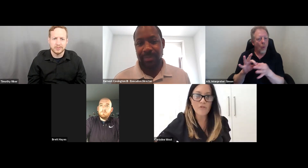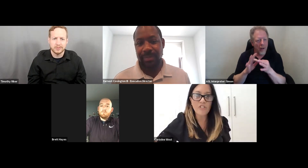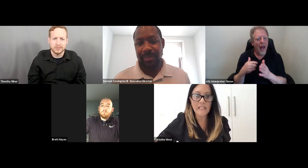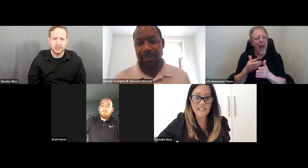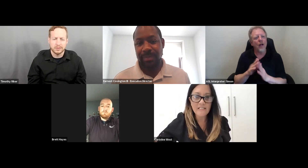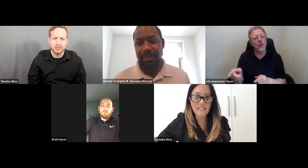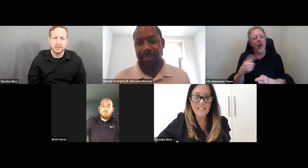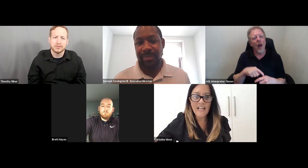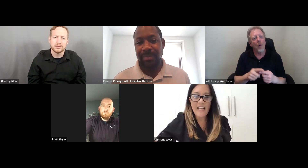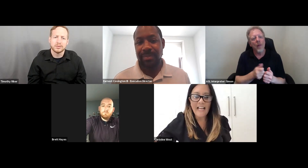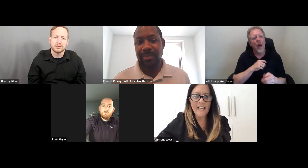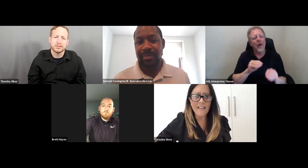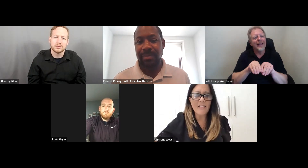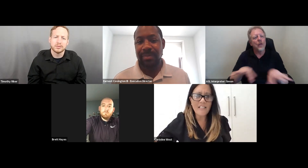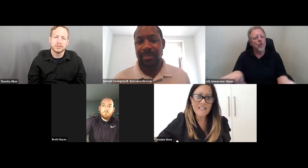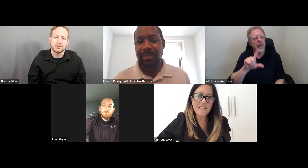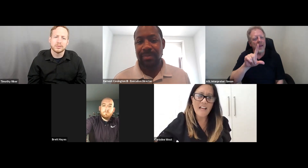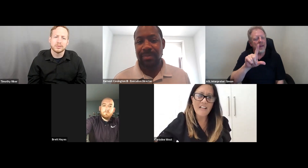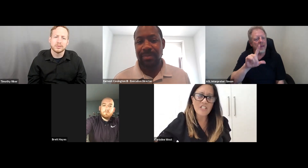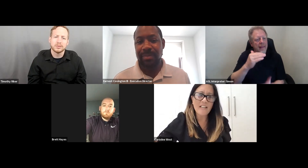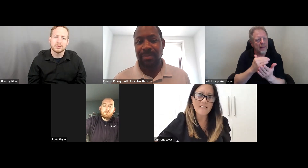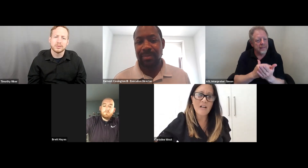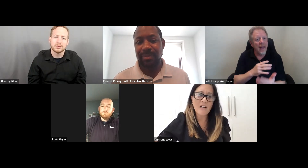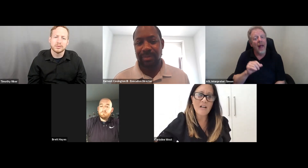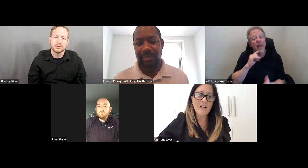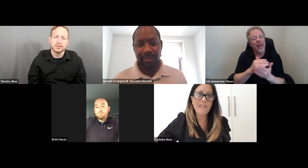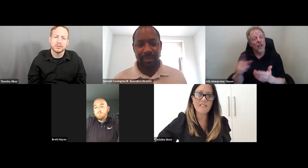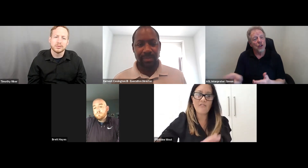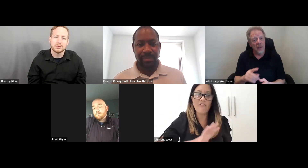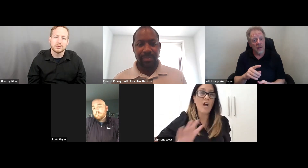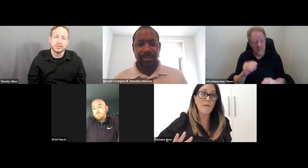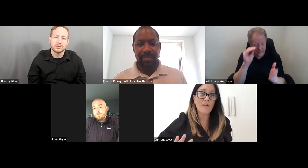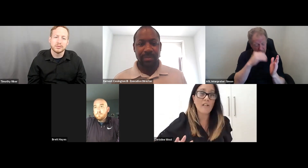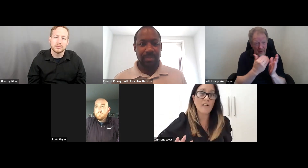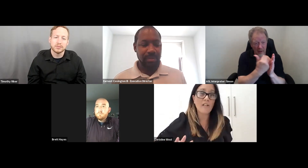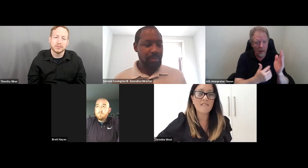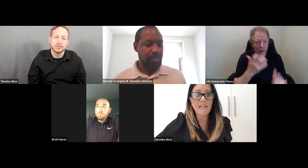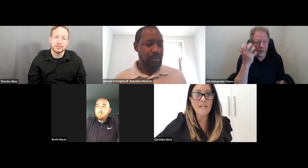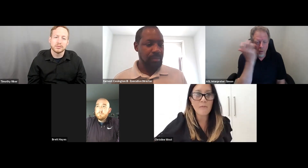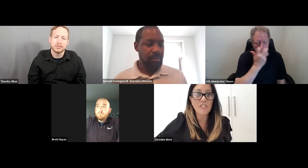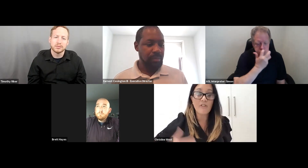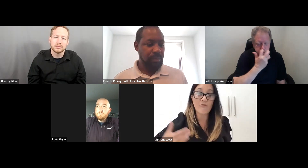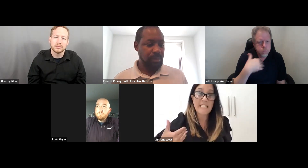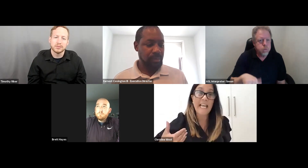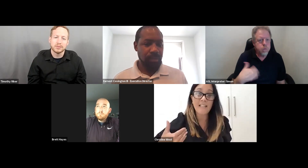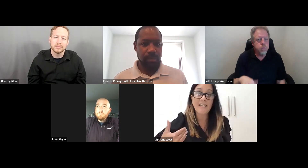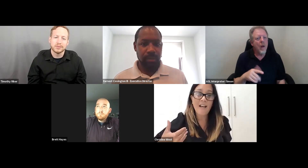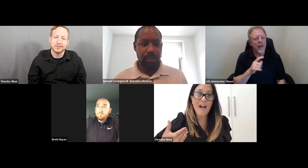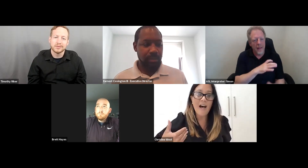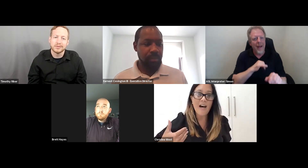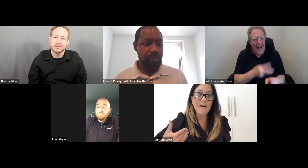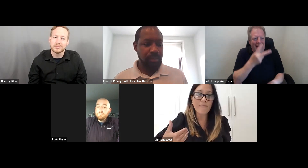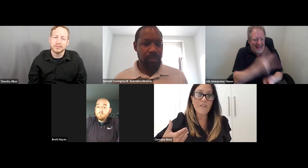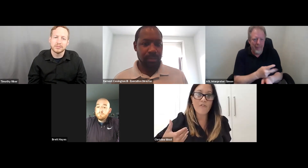a distribution list, and the list that she has come up with is phenomenal. And it's something that the commission can